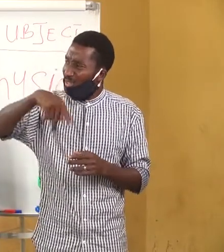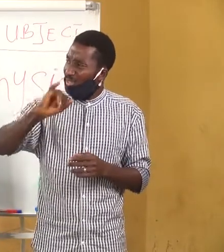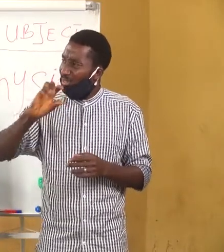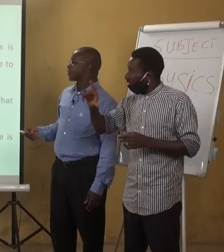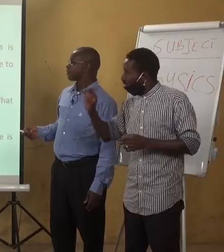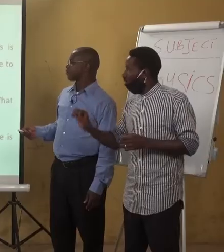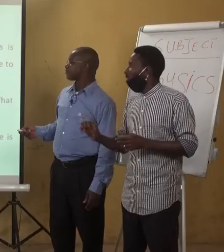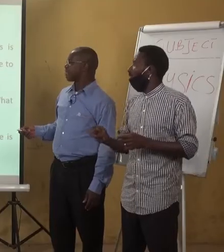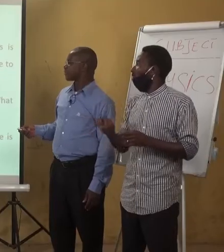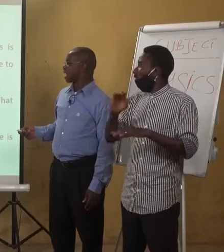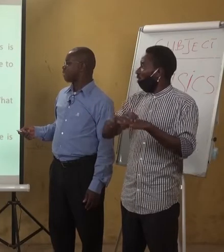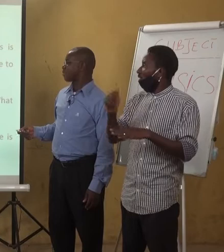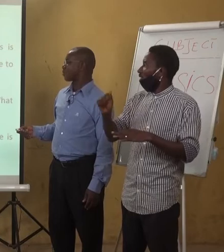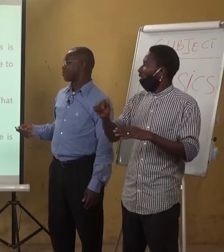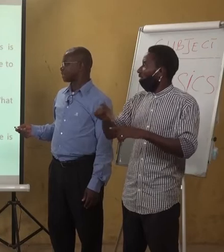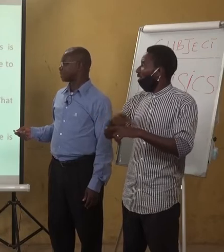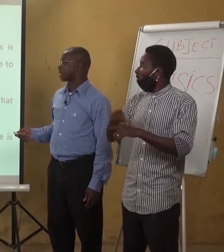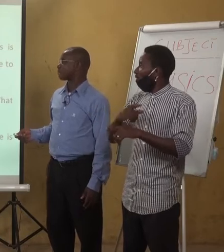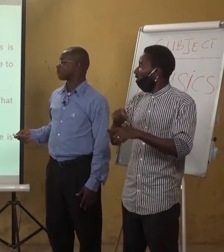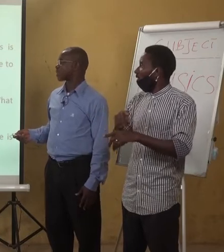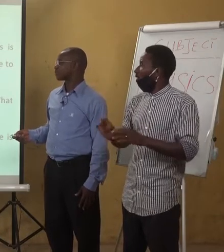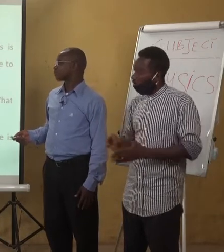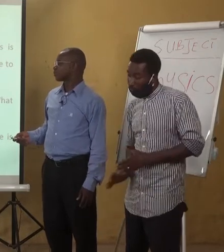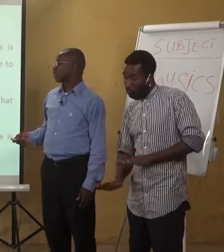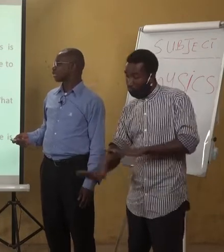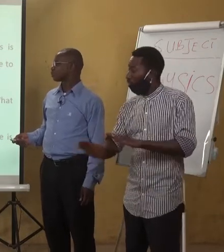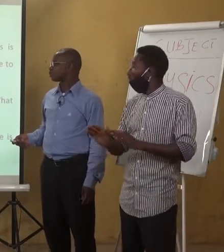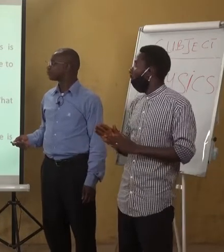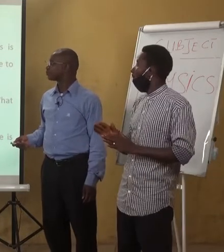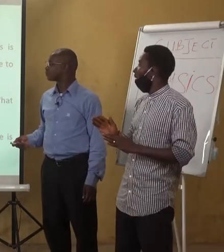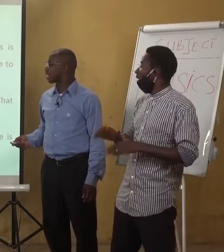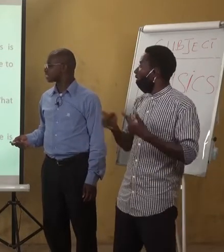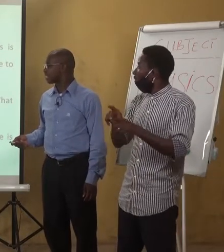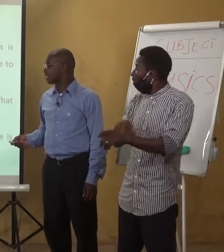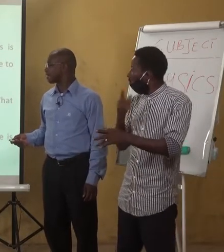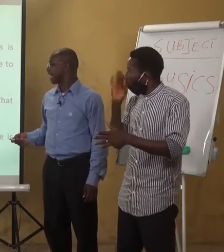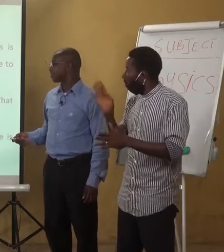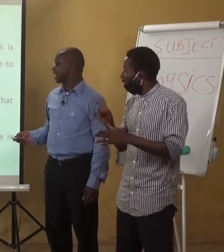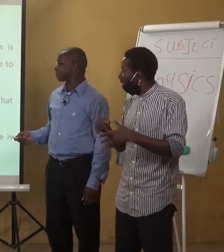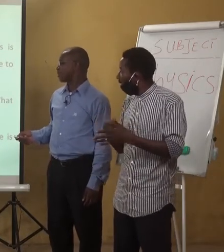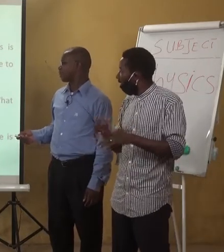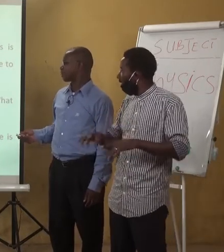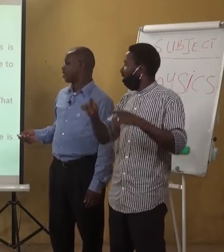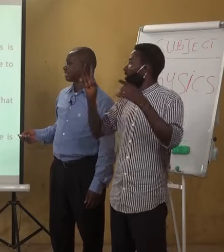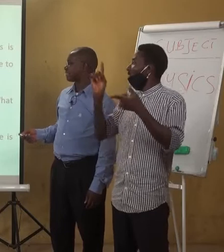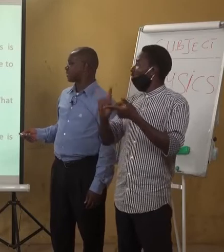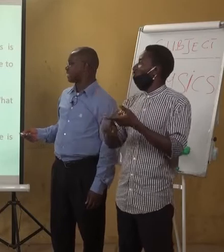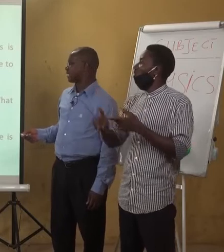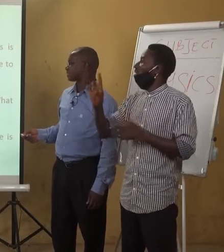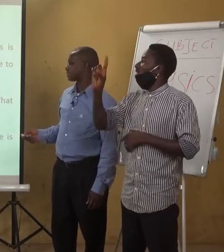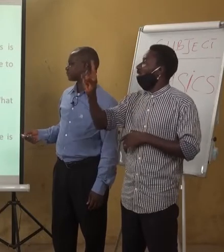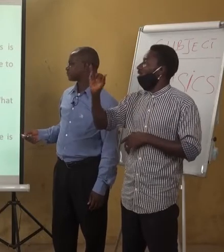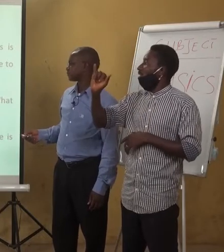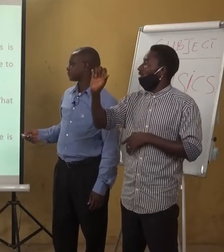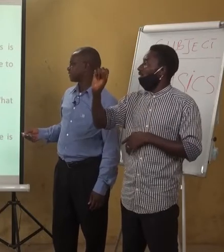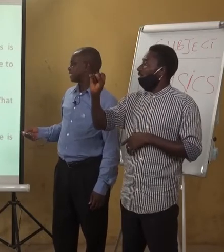disintegrate 3.5 grams of the material? Number 2, Assignment: the half-life of a radioactive